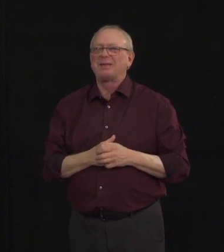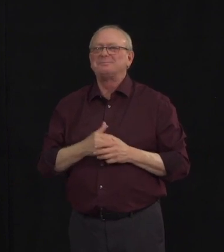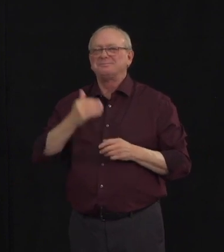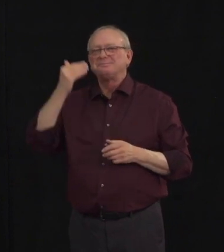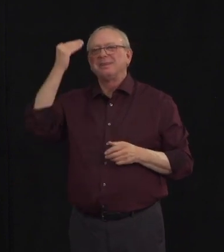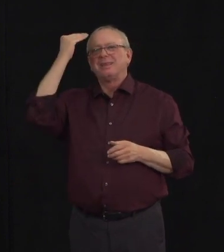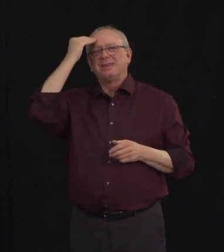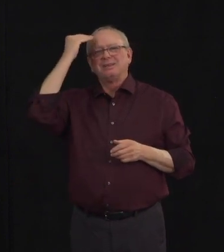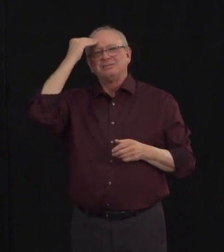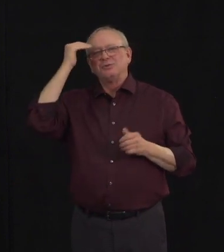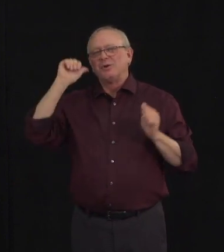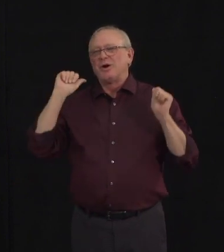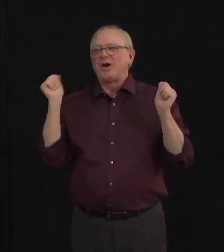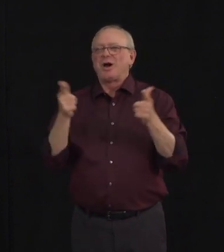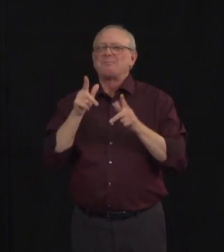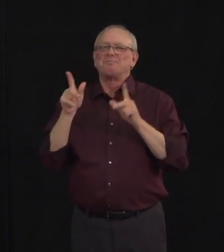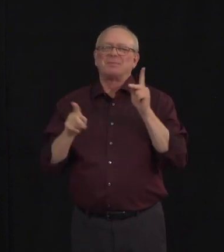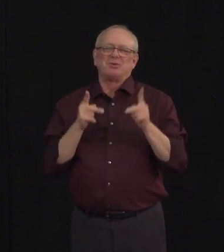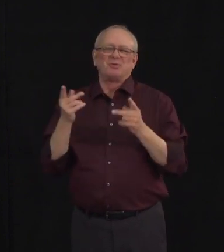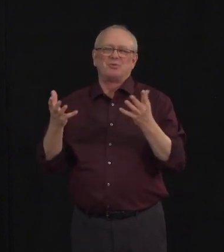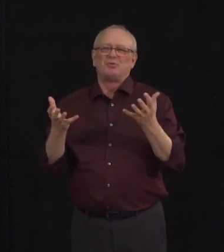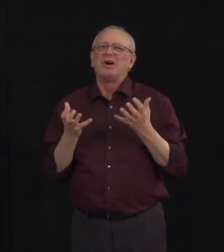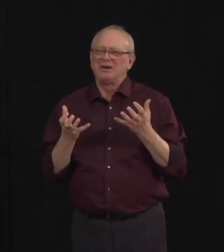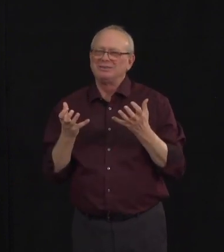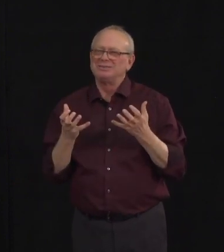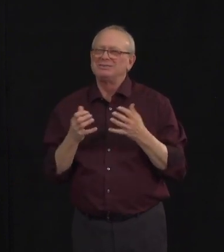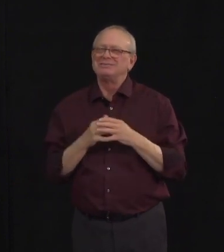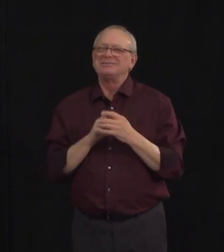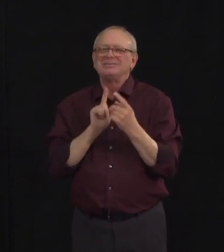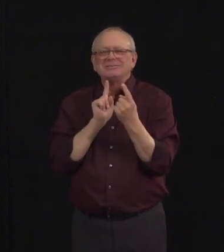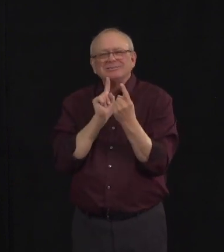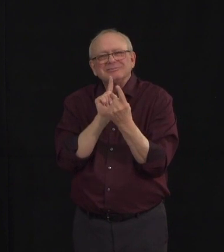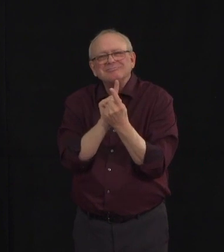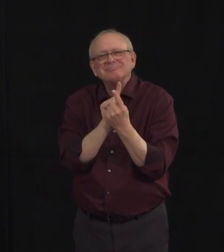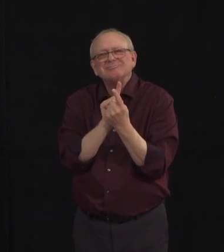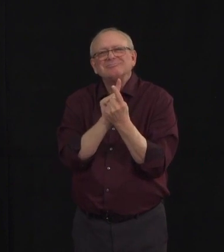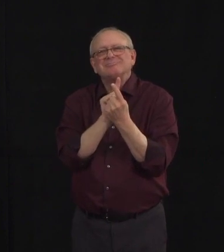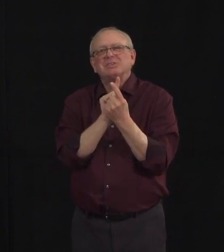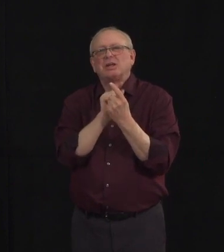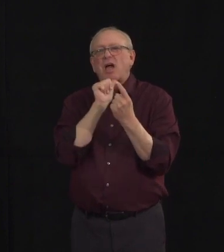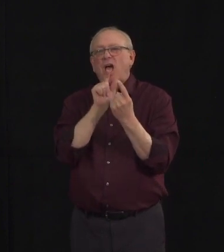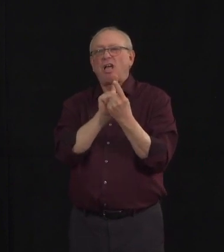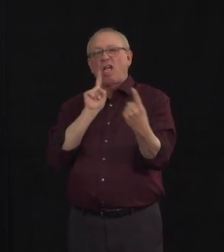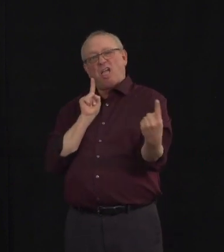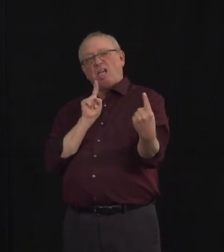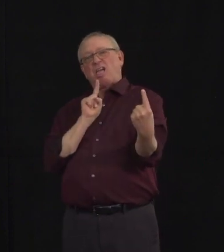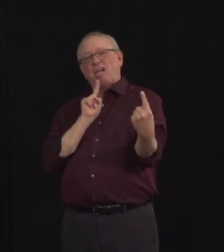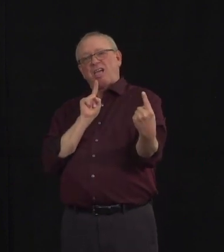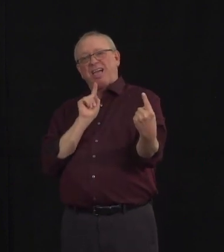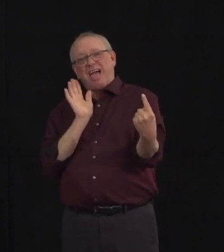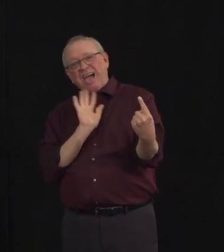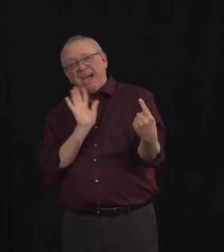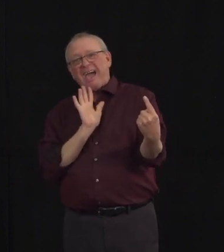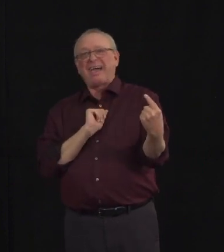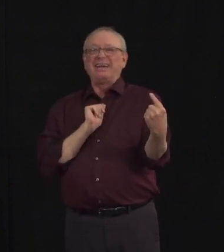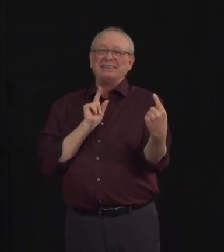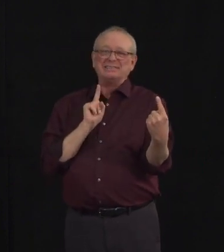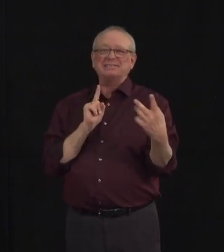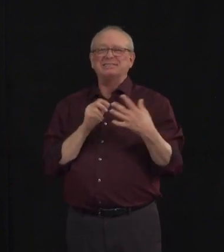to see them in a way that doesn't require that they stay a hockey stick's distance apart from them, that 2